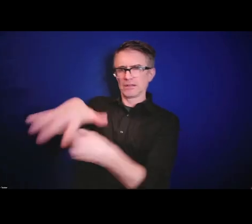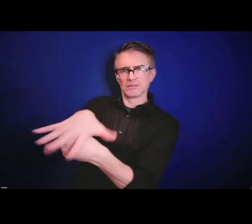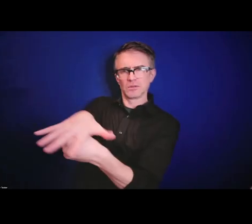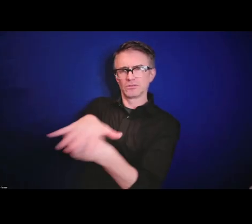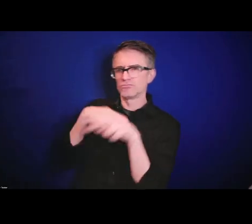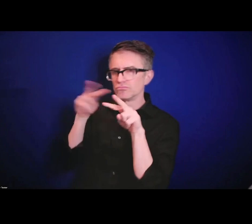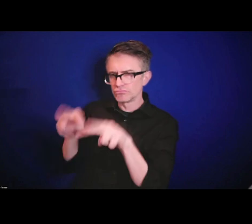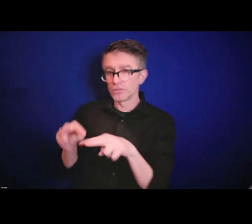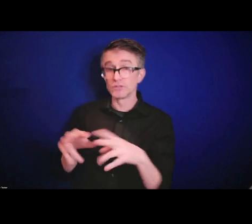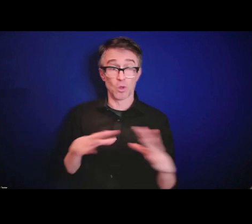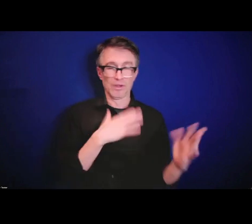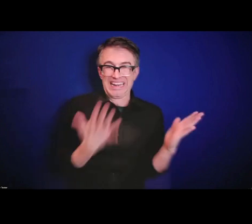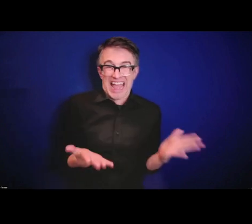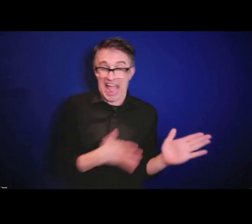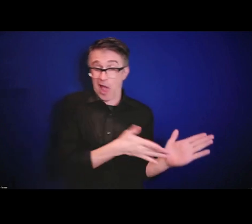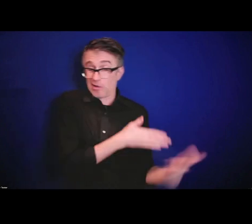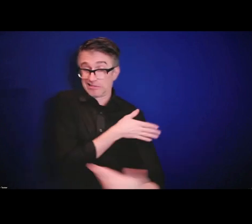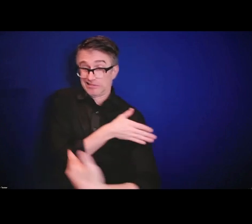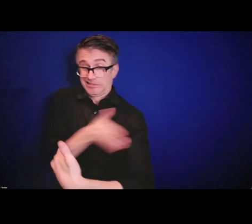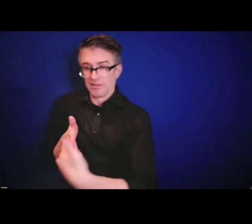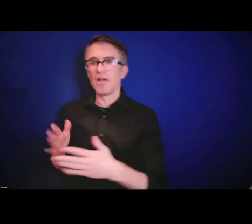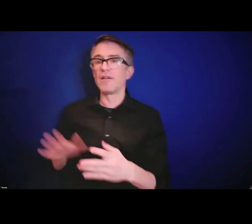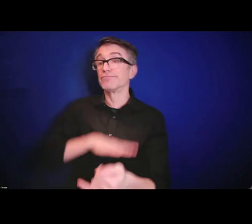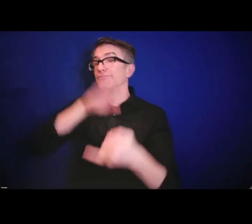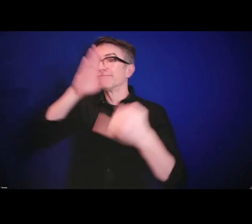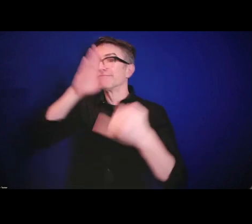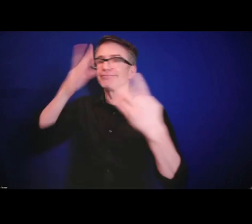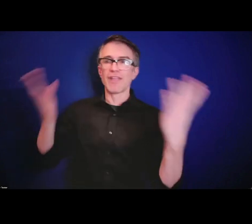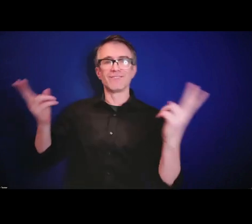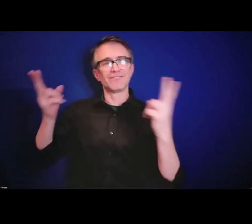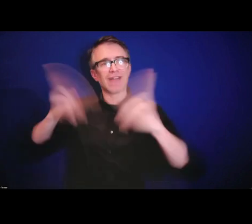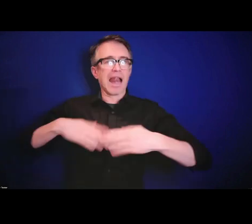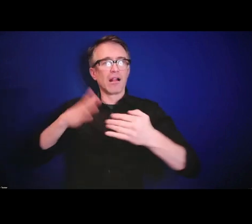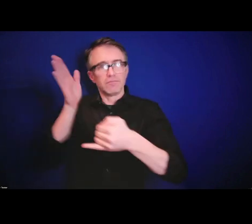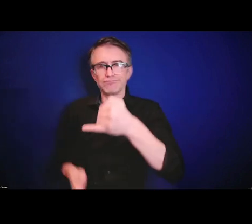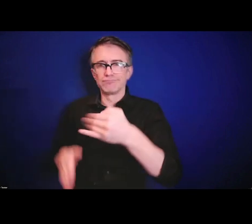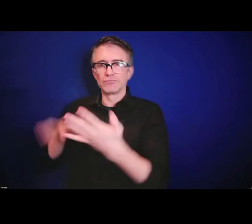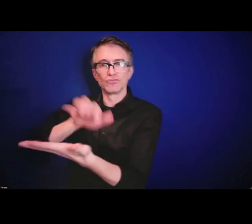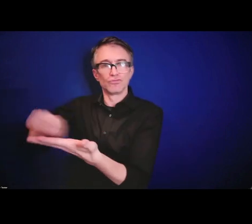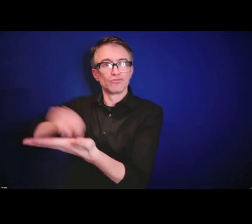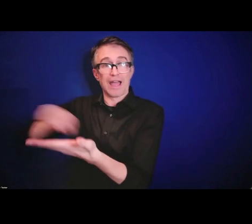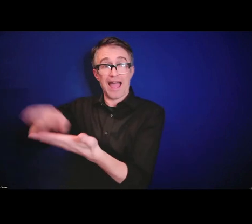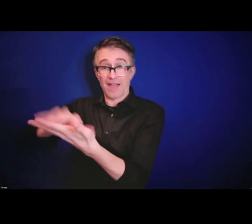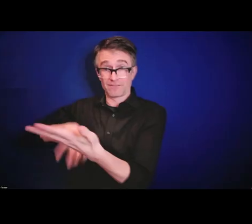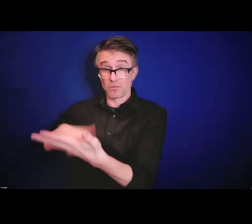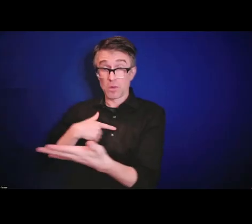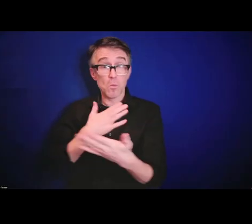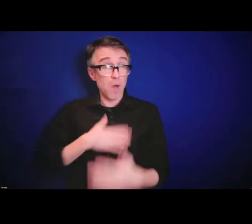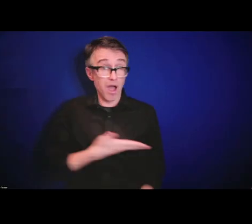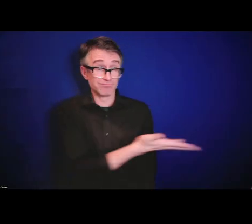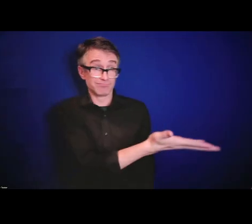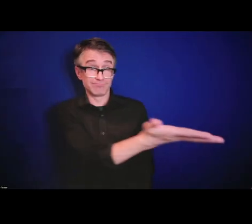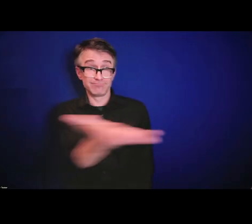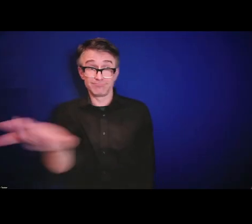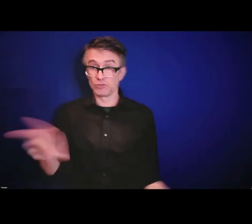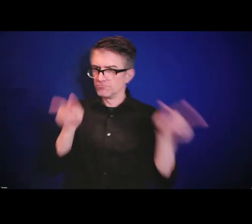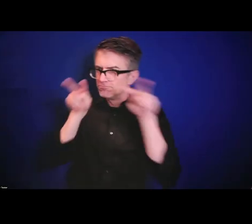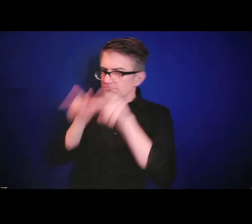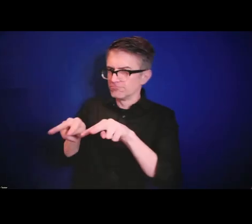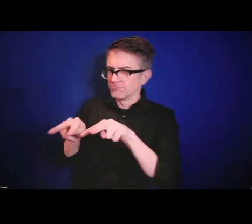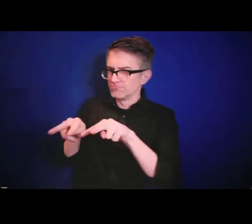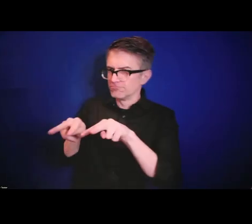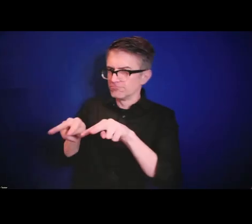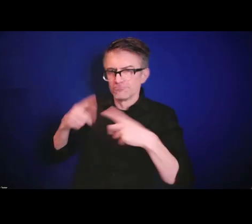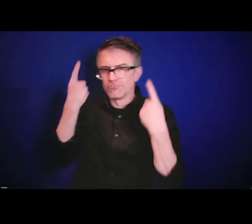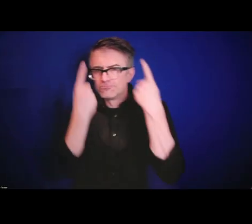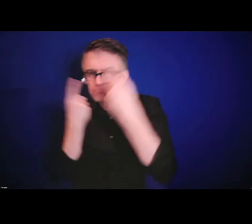of February, we would be very pleased. And as next steps, we will ensure that the document is fully